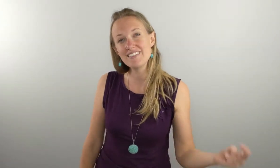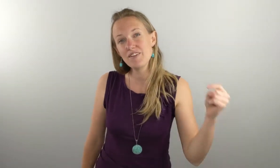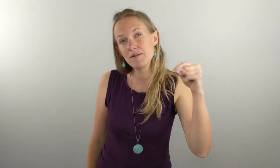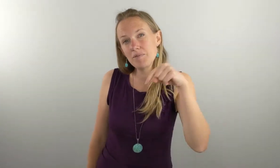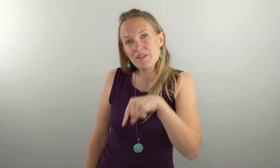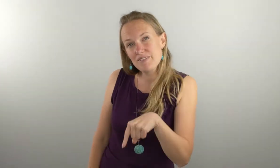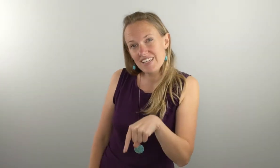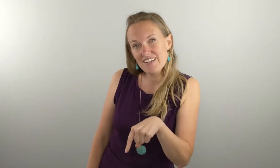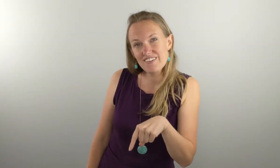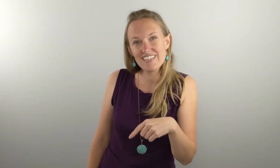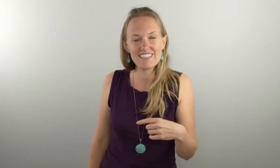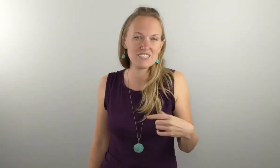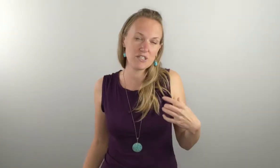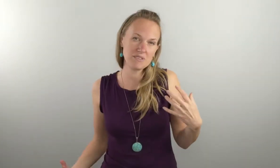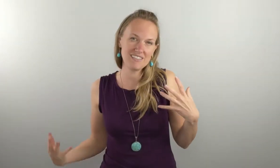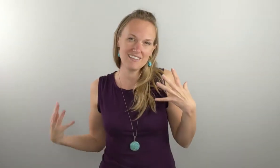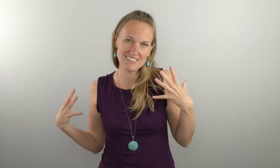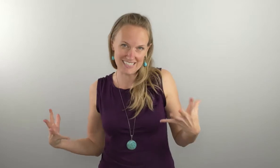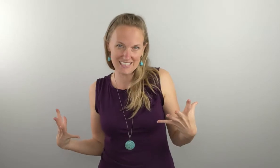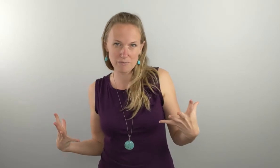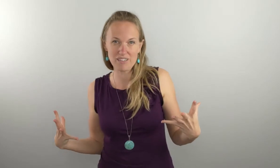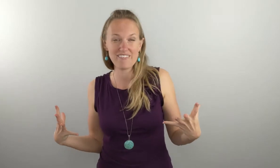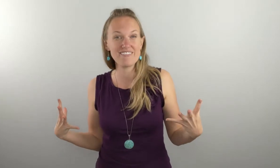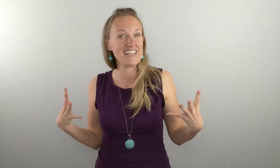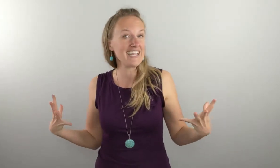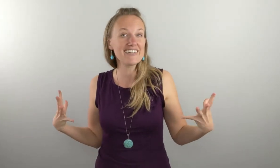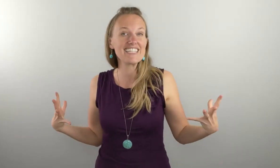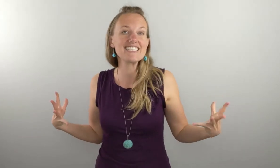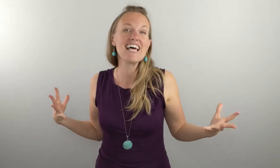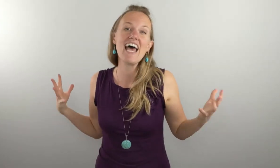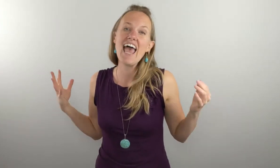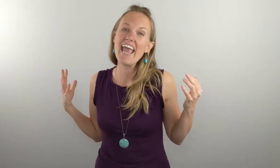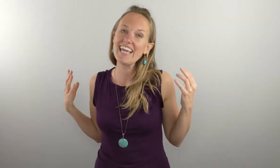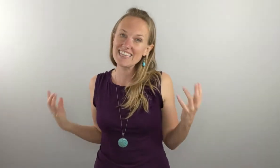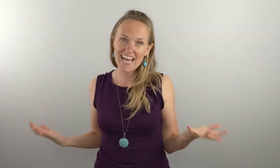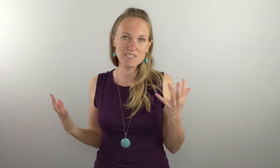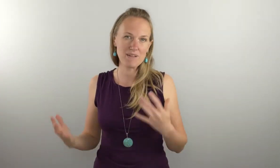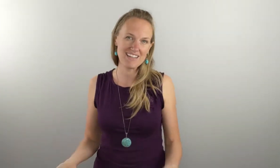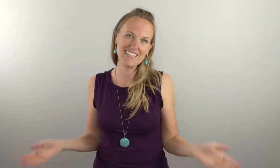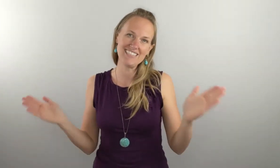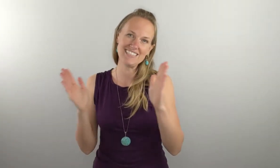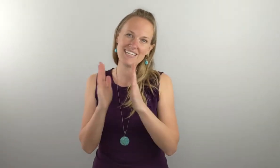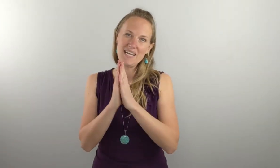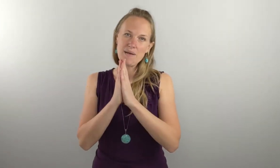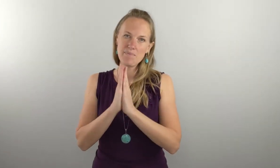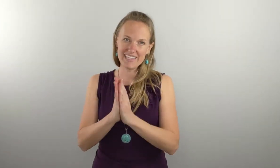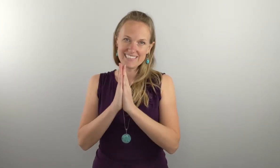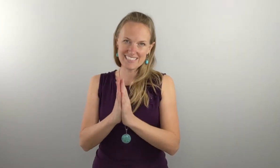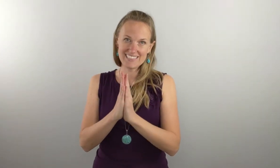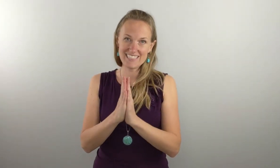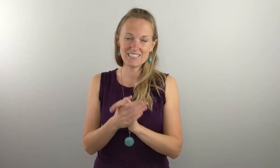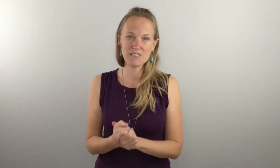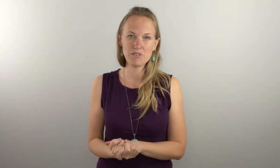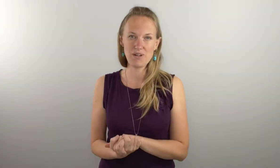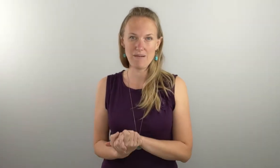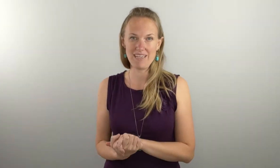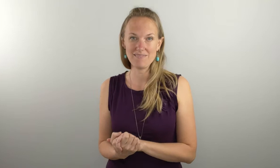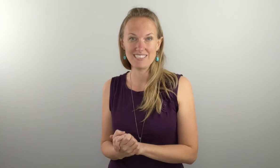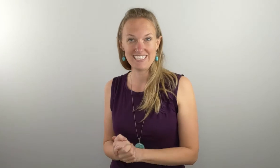you look below the video in the description, there's a link to print off the lyrics. And last but not least, please consider subscribing to the